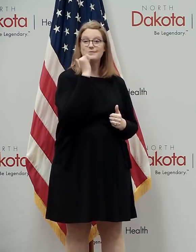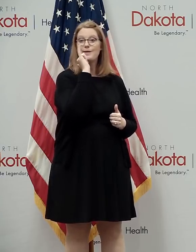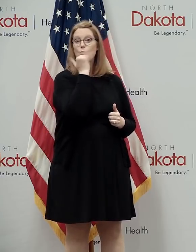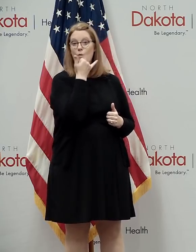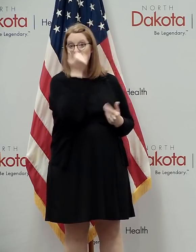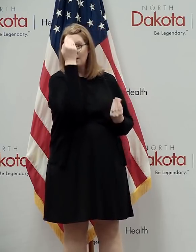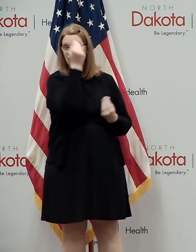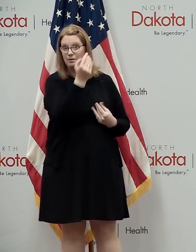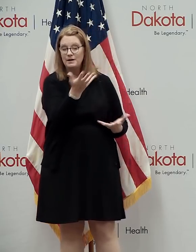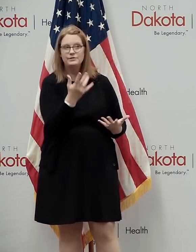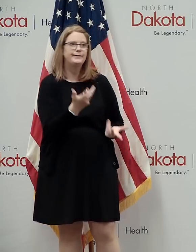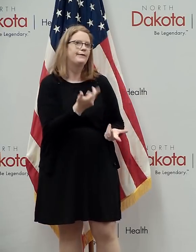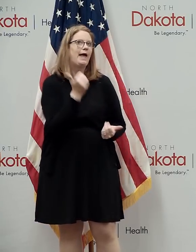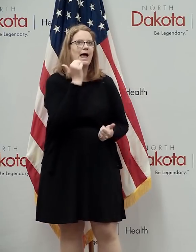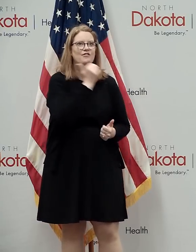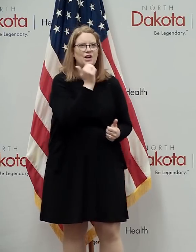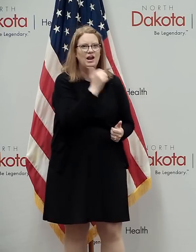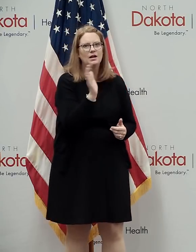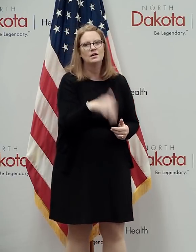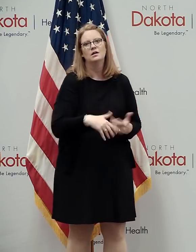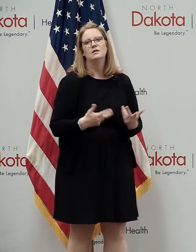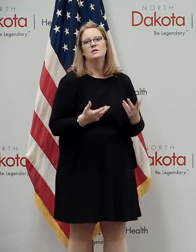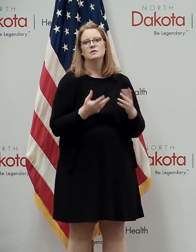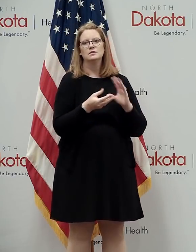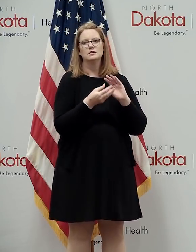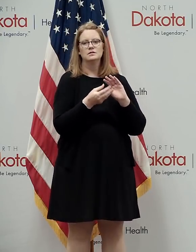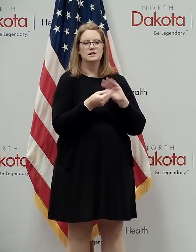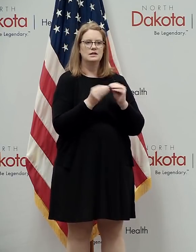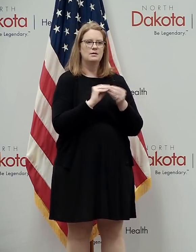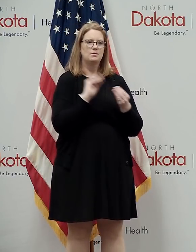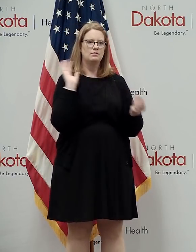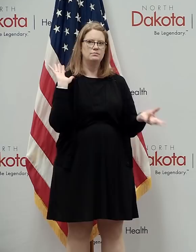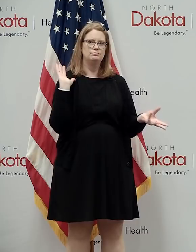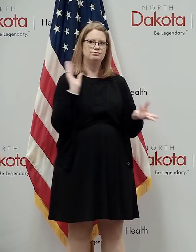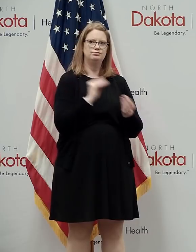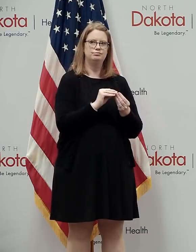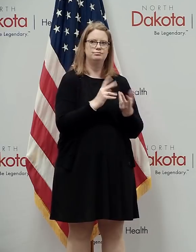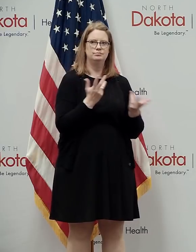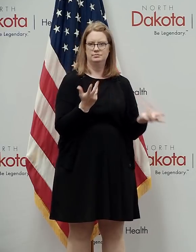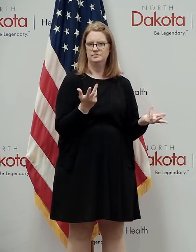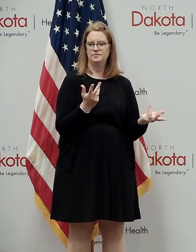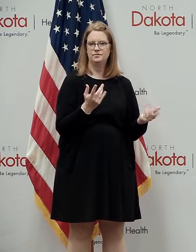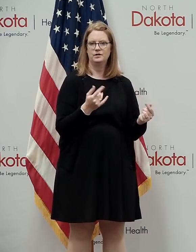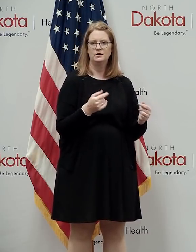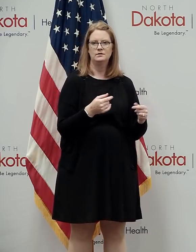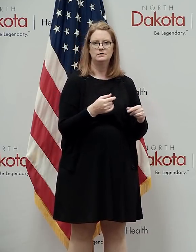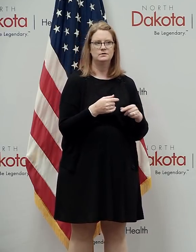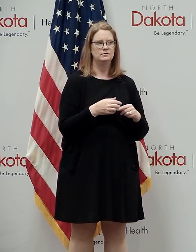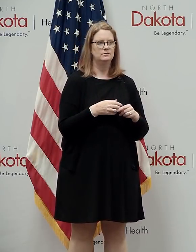that, every day talk about, the growing number of cumulative cases. I mean, let's go back to,